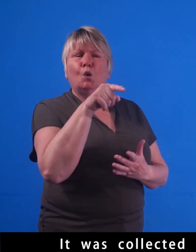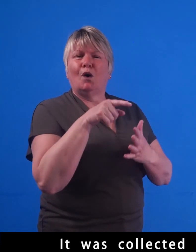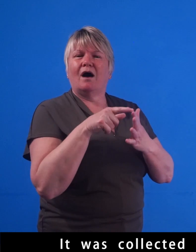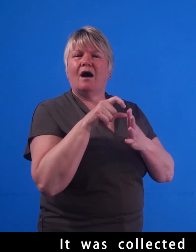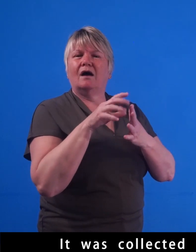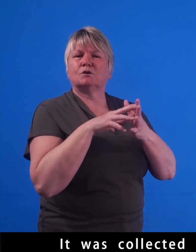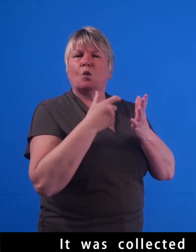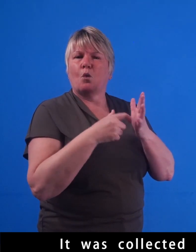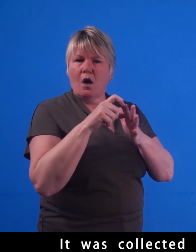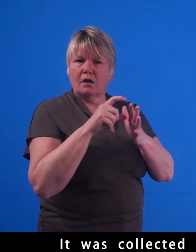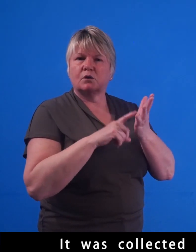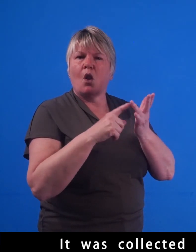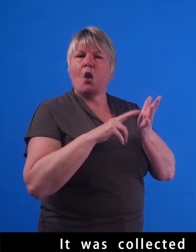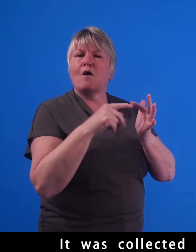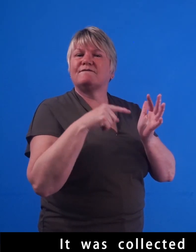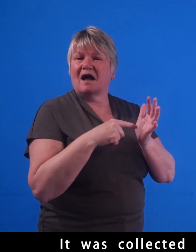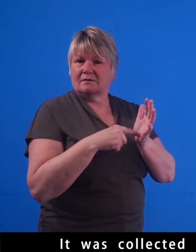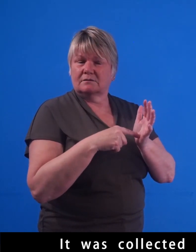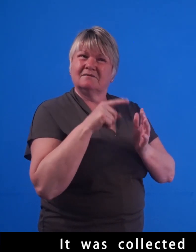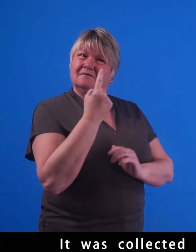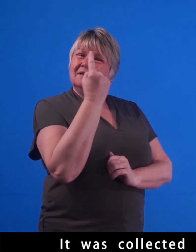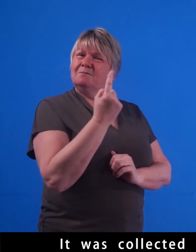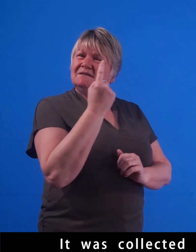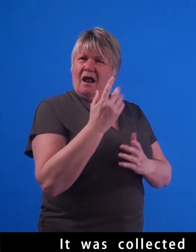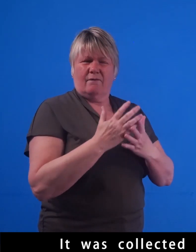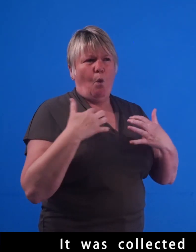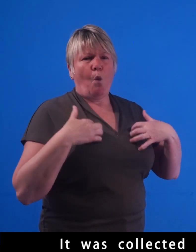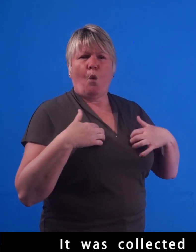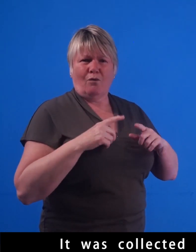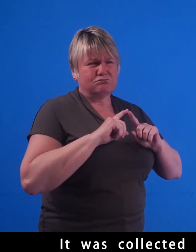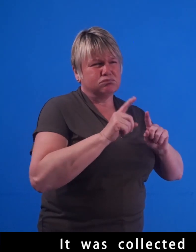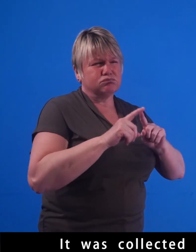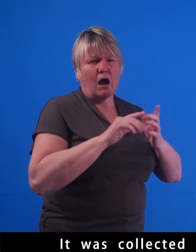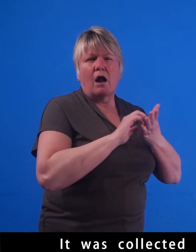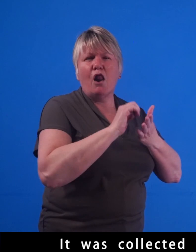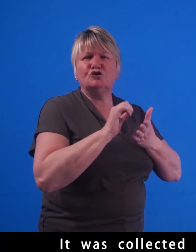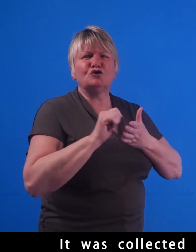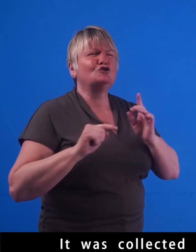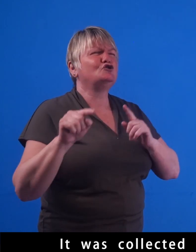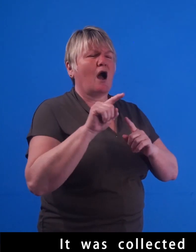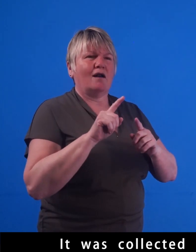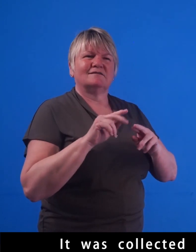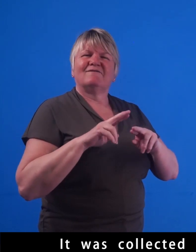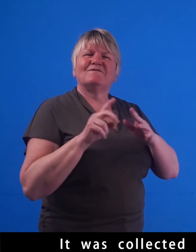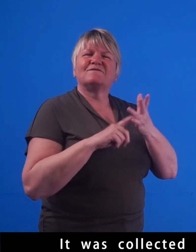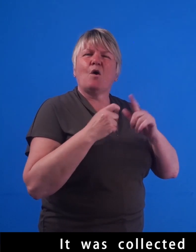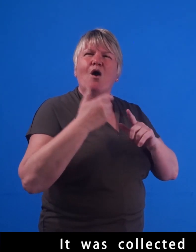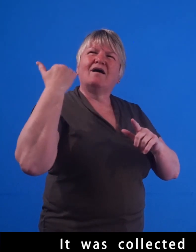It was collected by Edward Lovett, who was interested in all kinds of cultures and